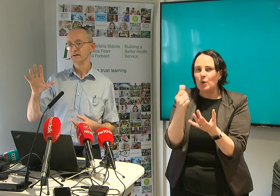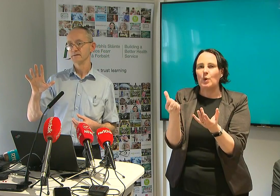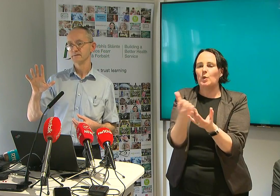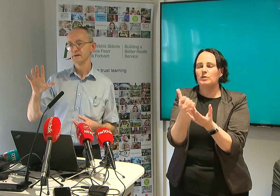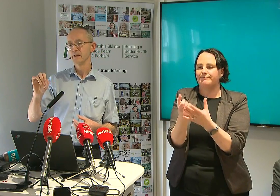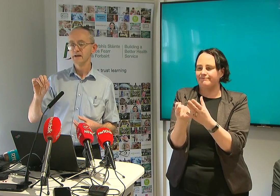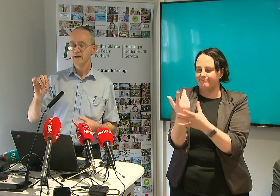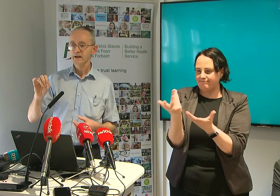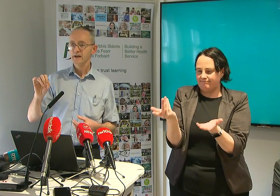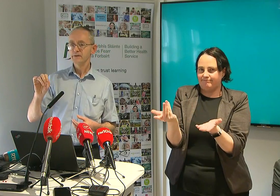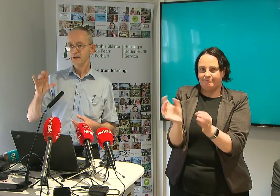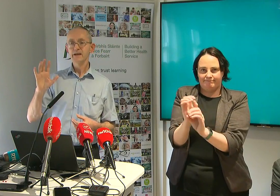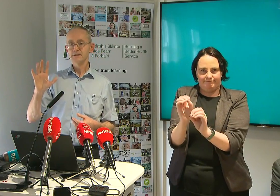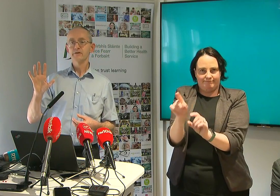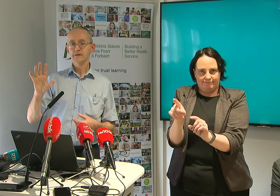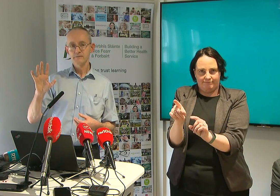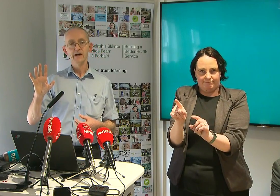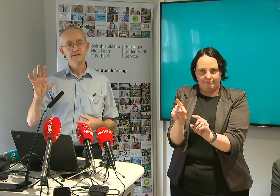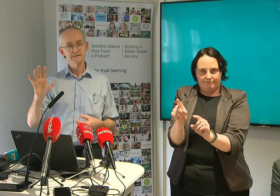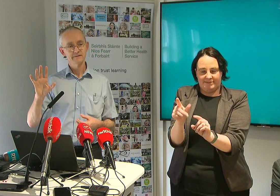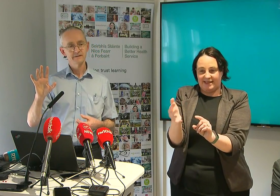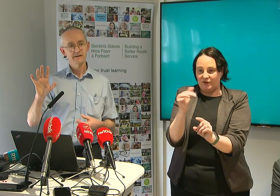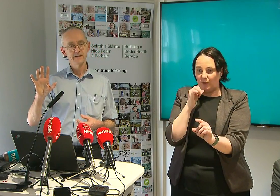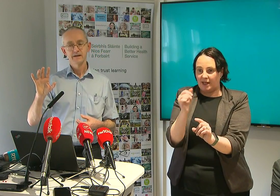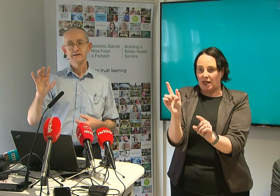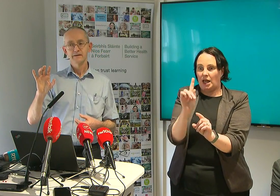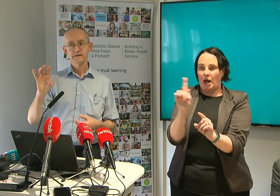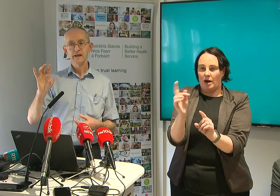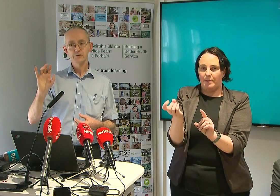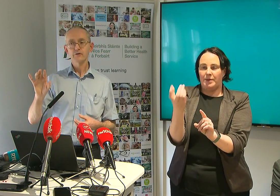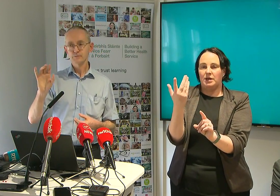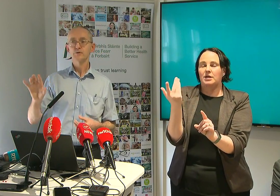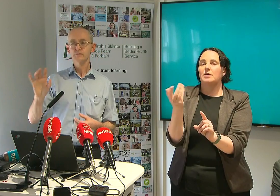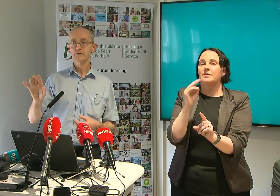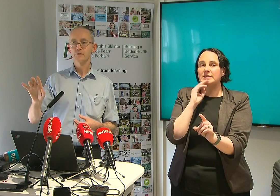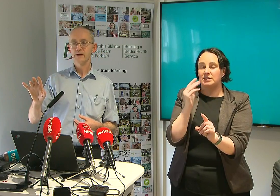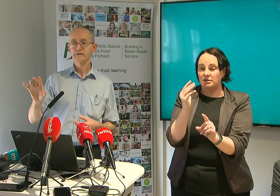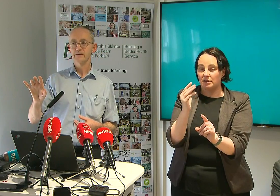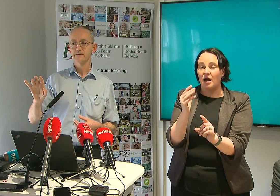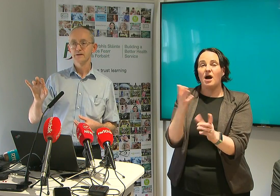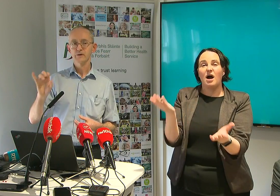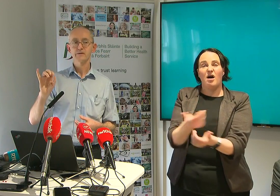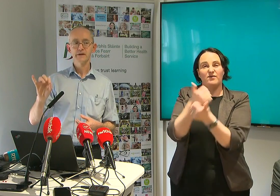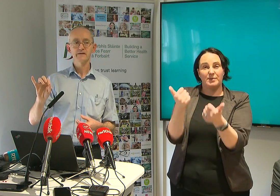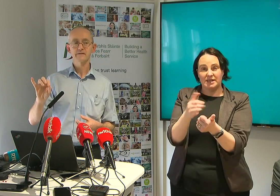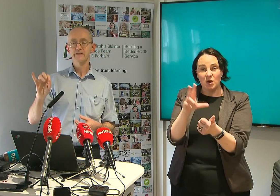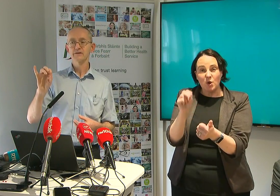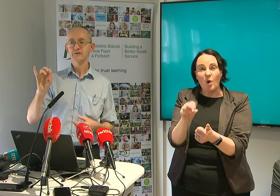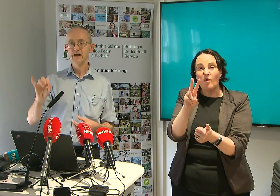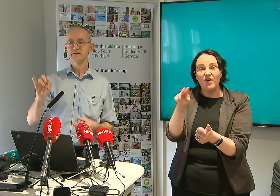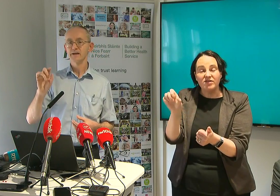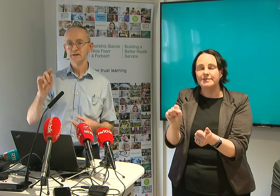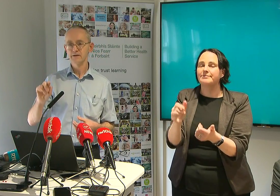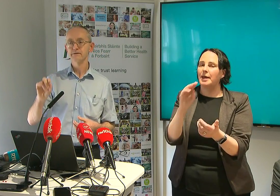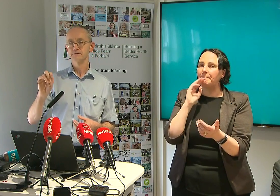doesn't come on. If the light doesn't come on, that doesn't prove there's no virus there. What it means is that